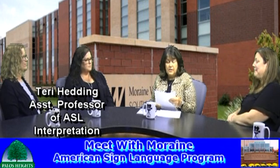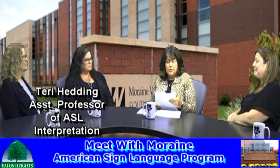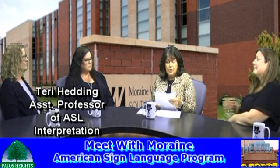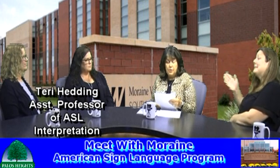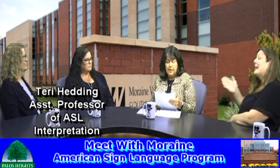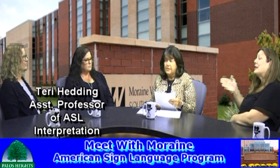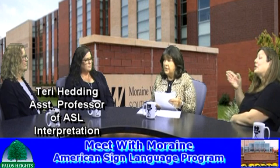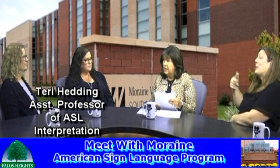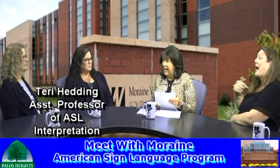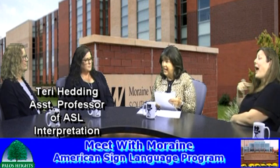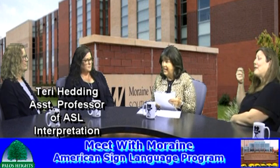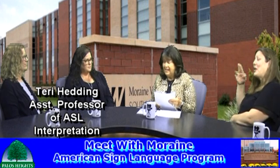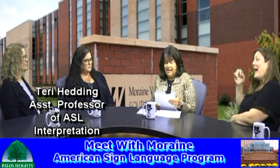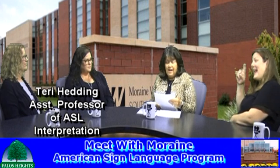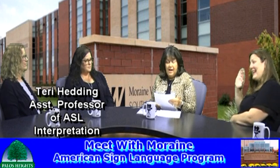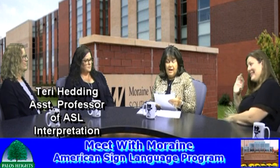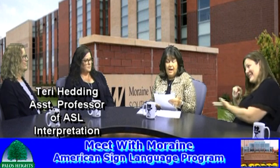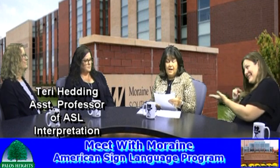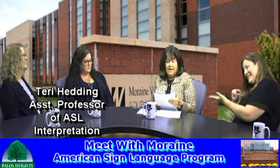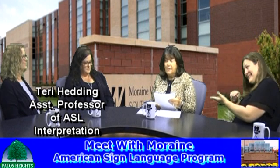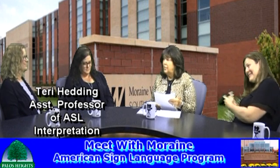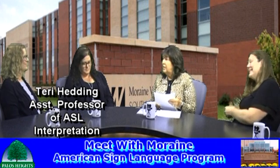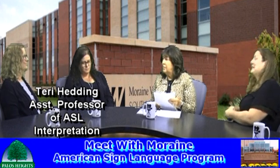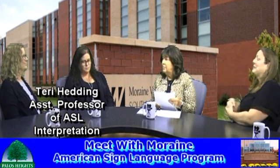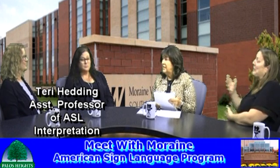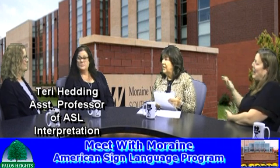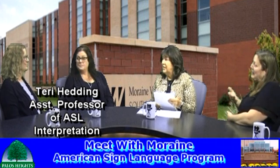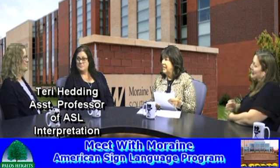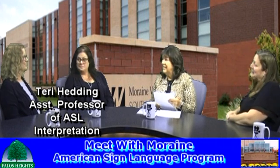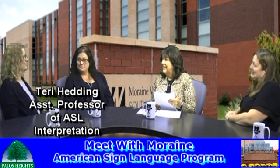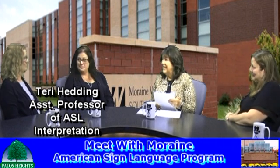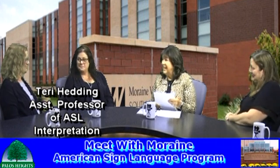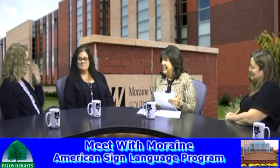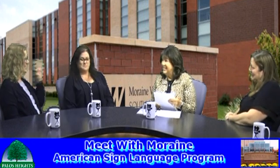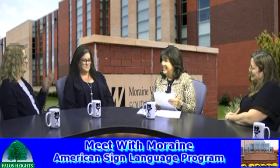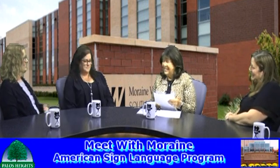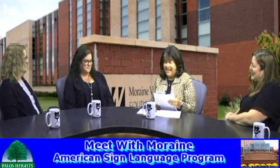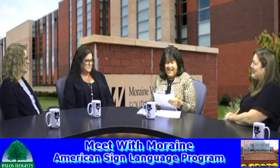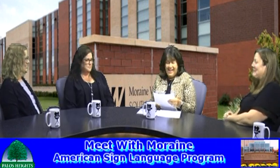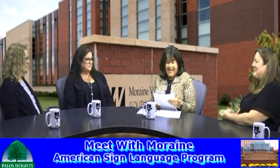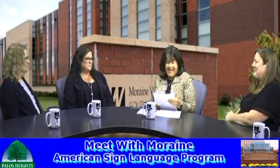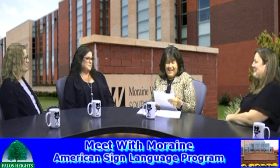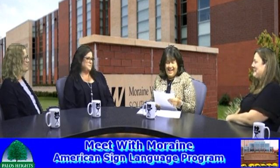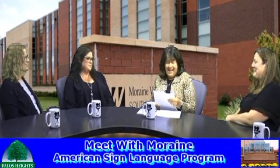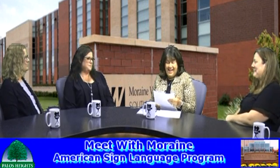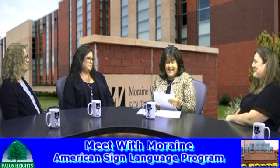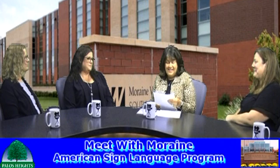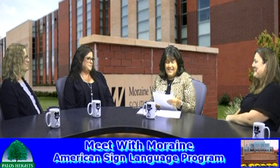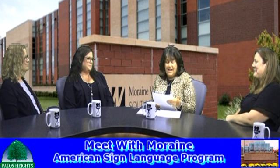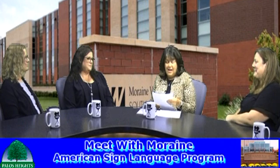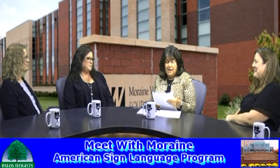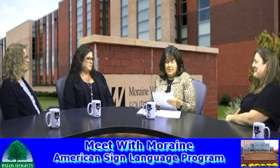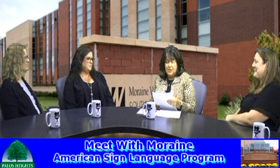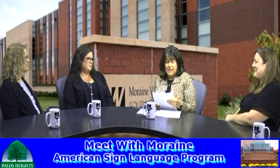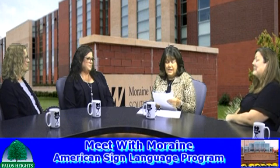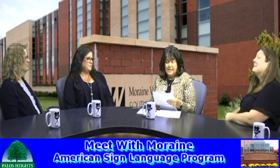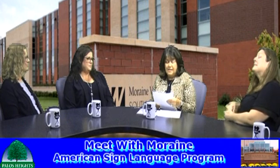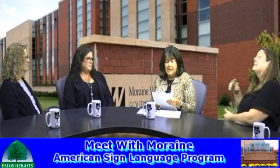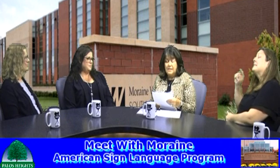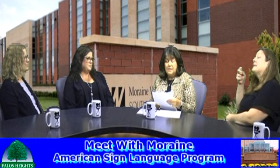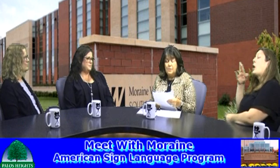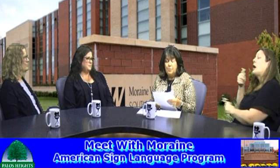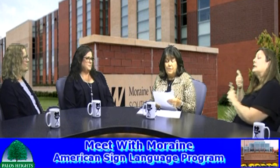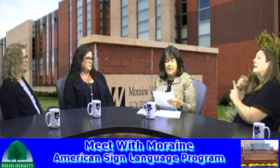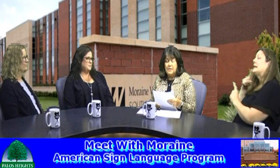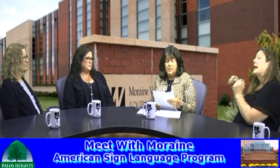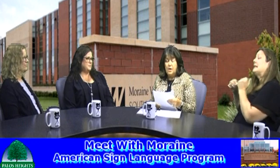then next to her, we have Terry Heading. Welcome, Terry, today. Hello. And she is